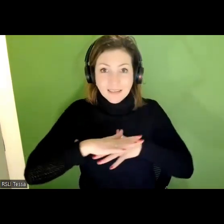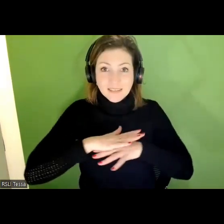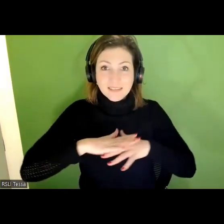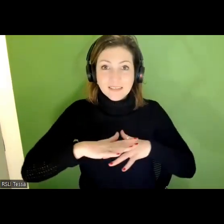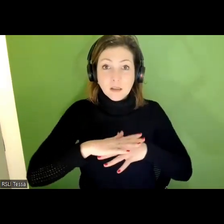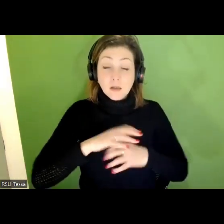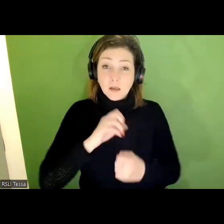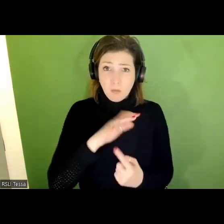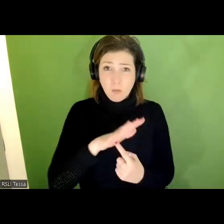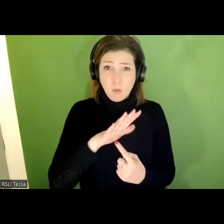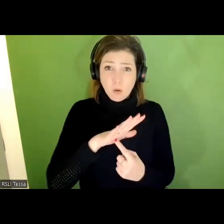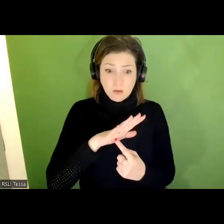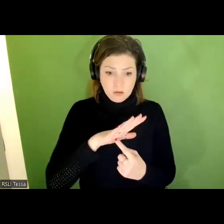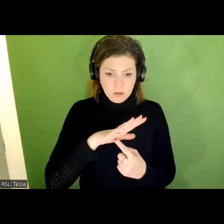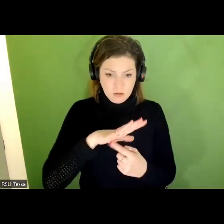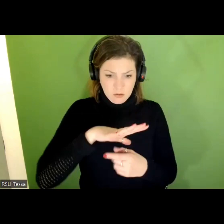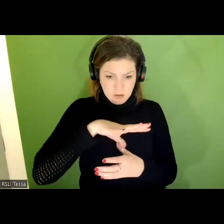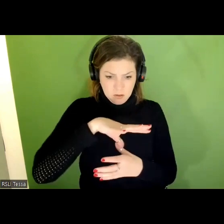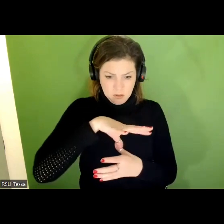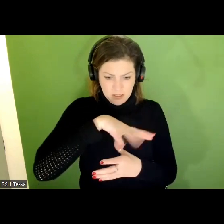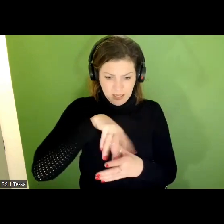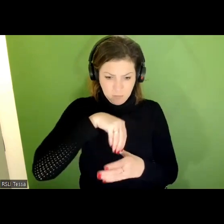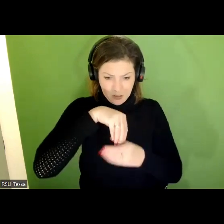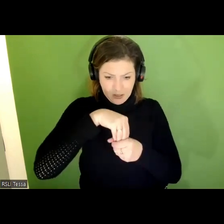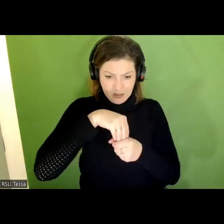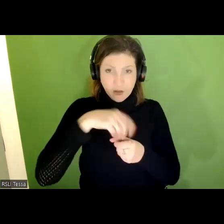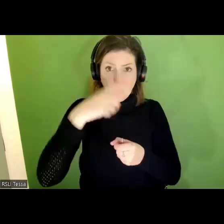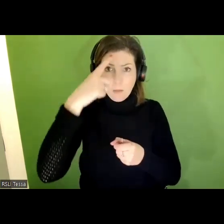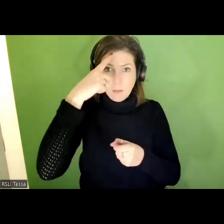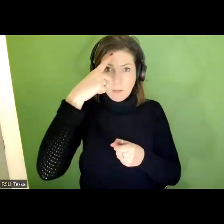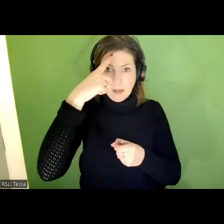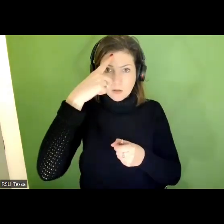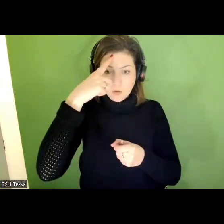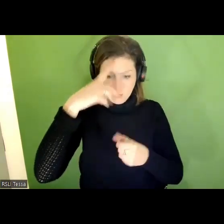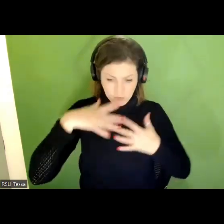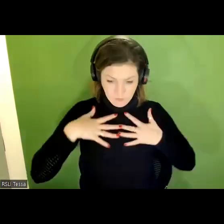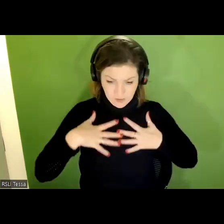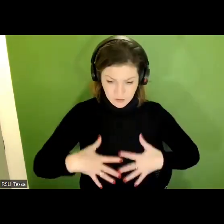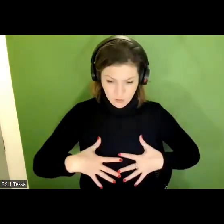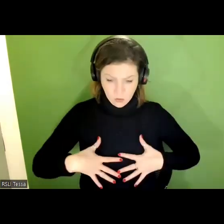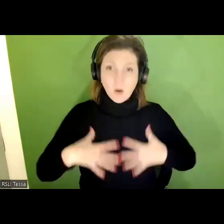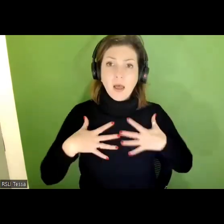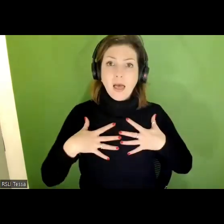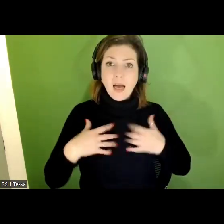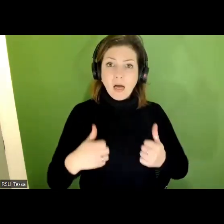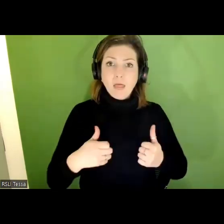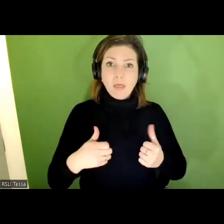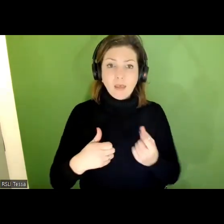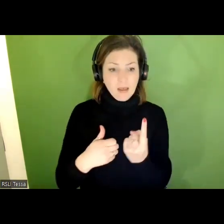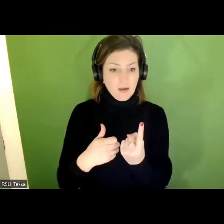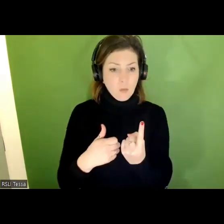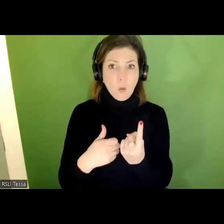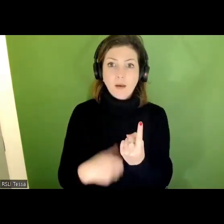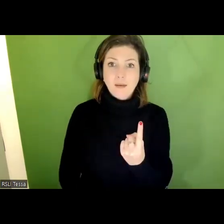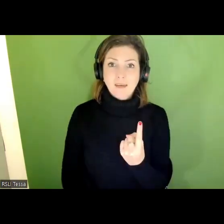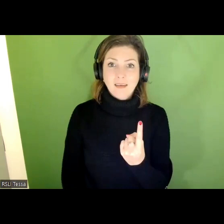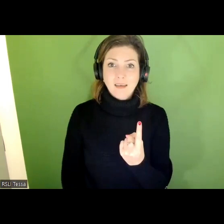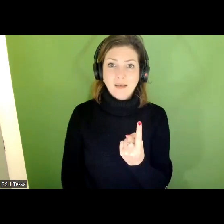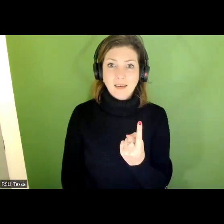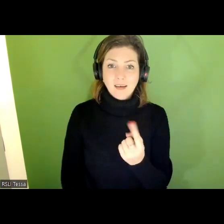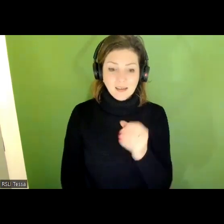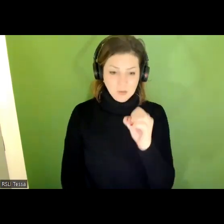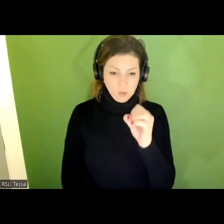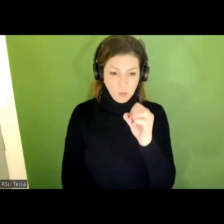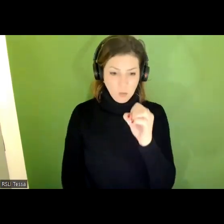important encapsulating of physical and mental health coming together in this one tiny thing the size of a walnut, and how that